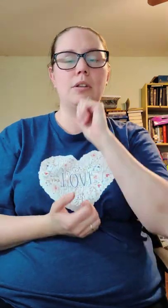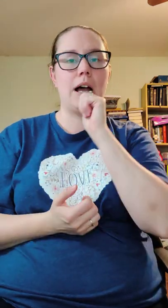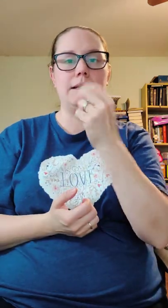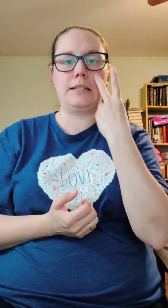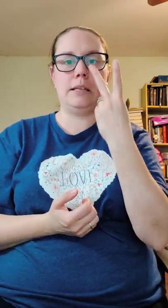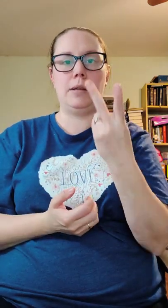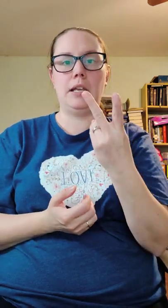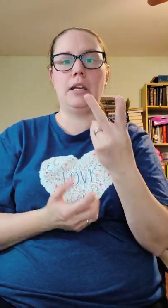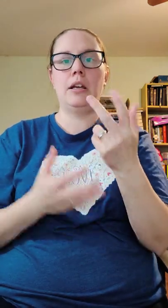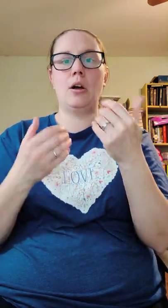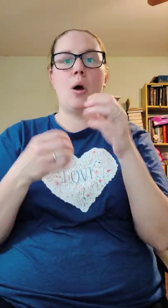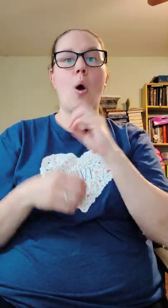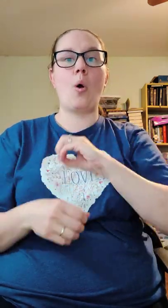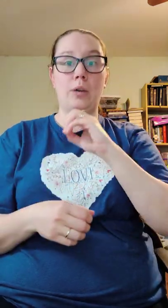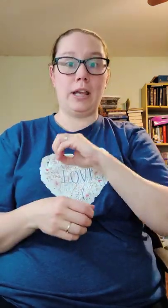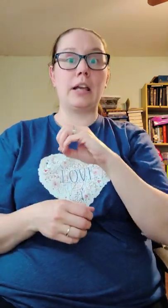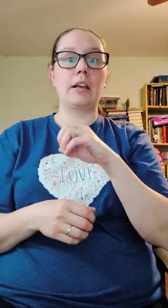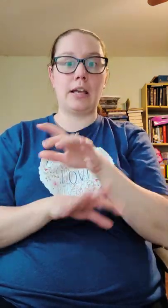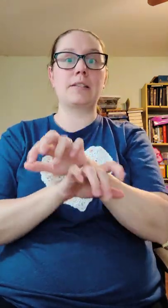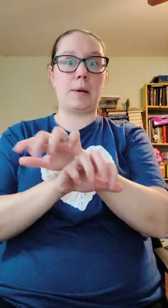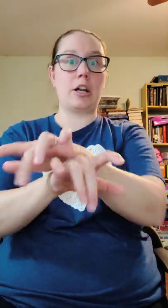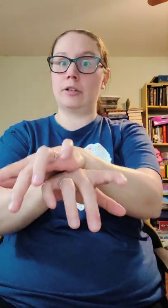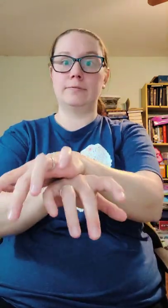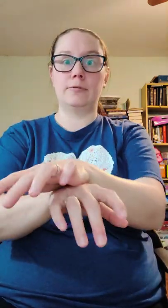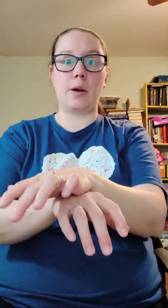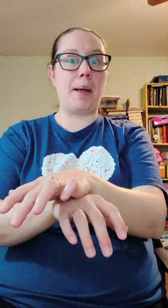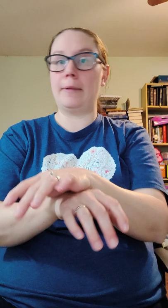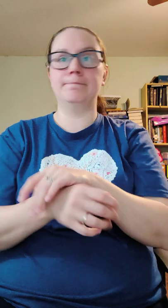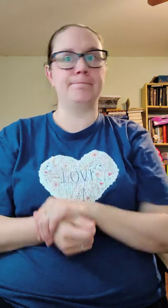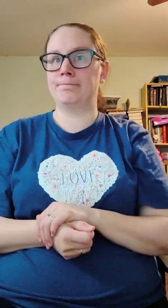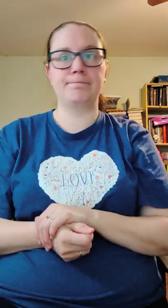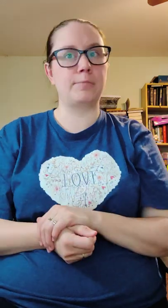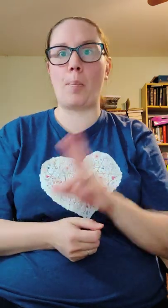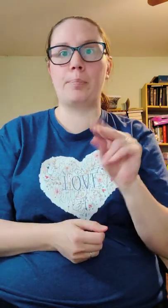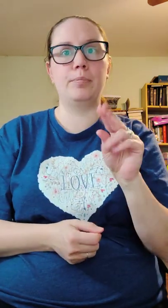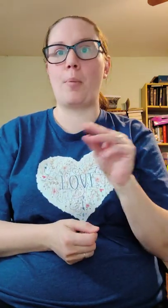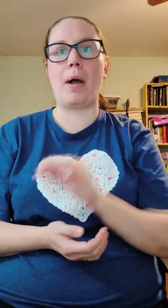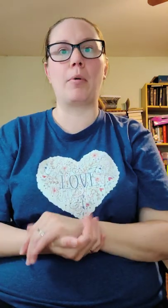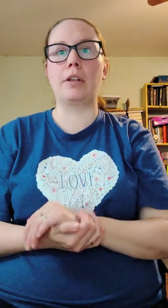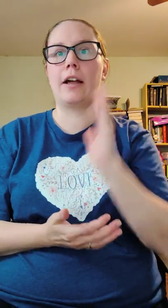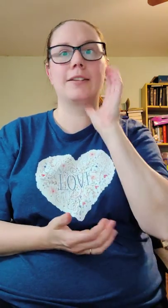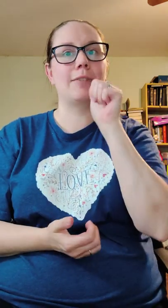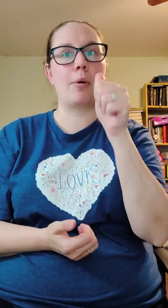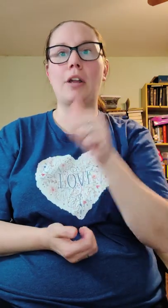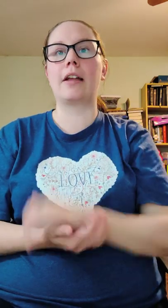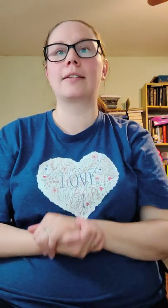will not see me owning a spider for a pet. Nope. Nope. I will not. I will not.